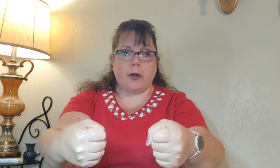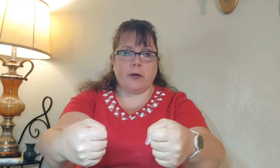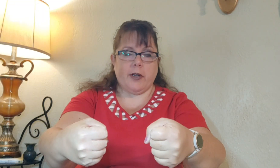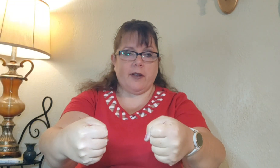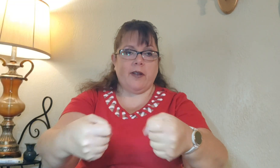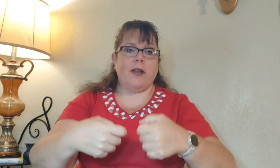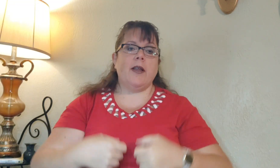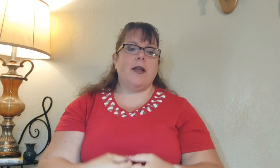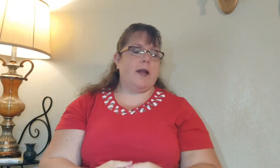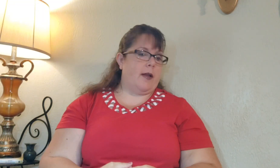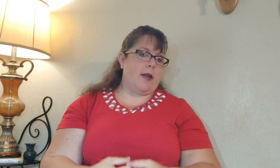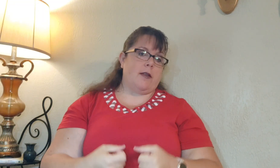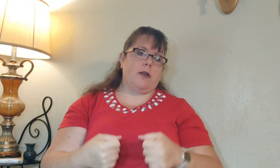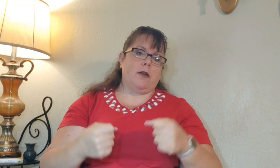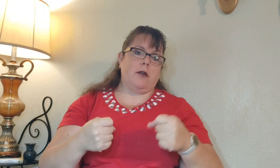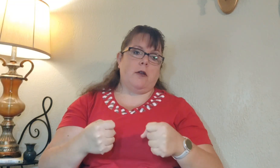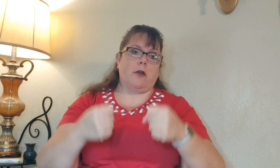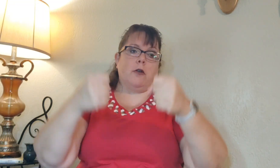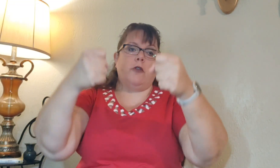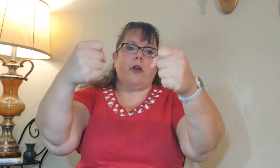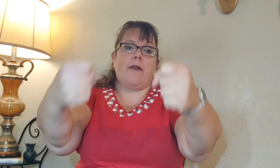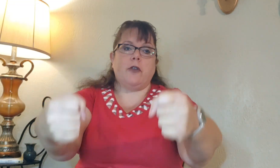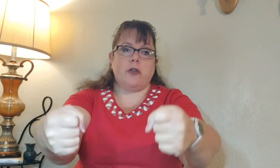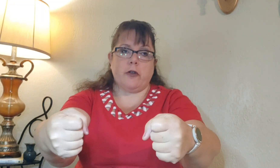forward. You're going to drive to